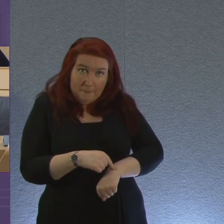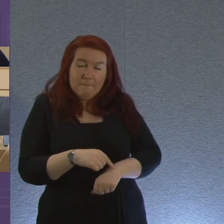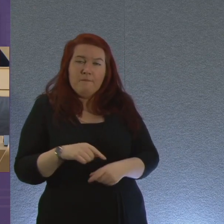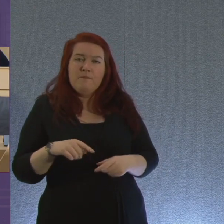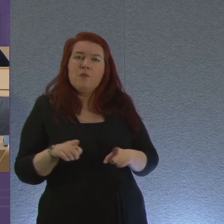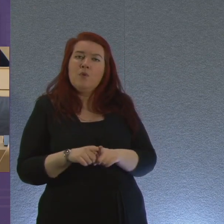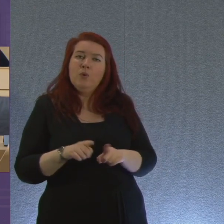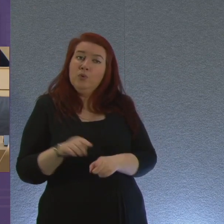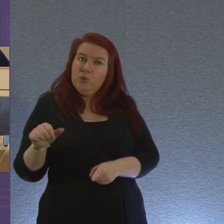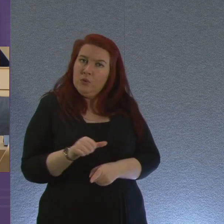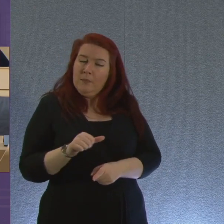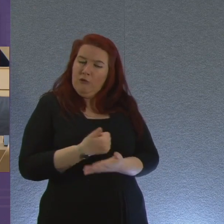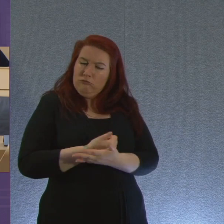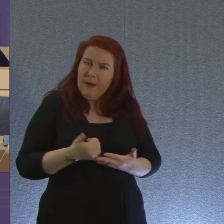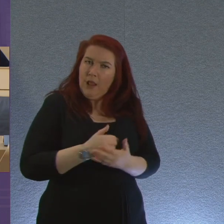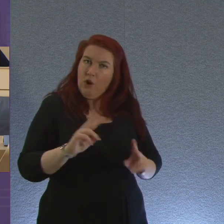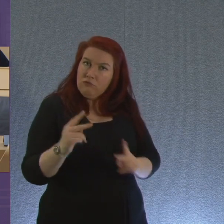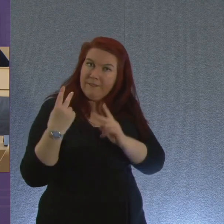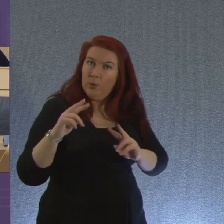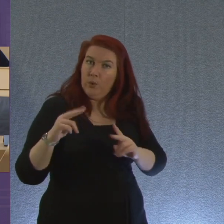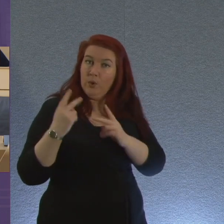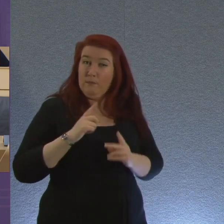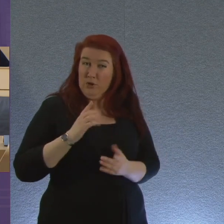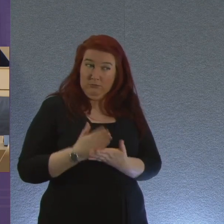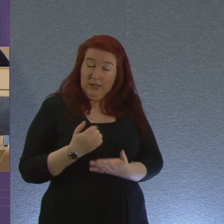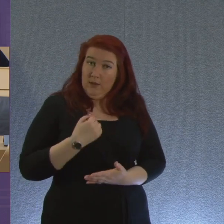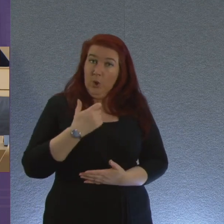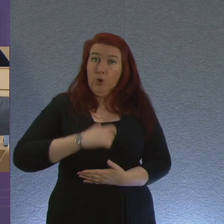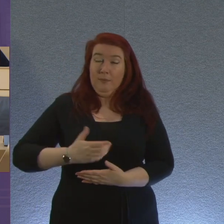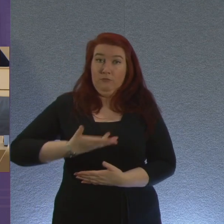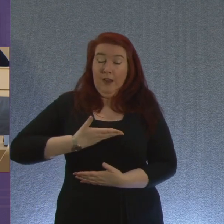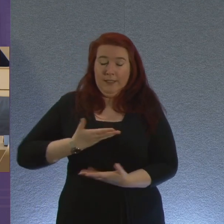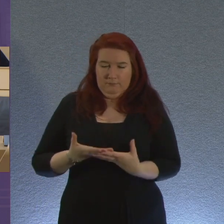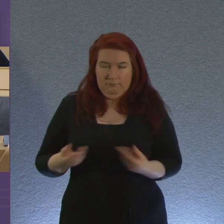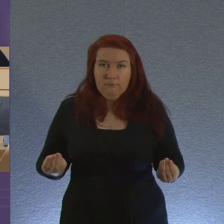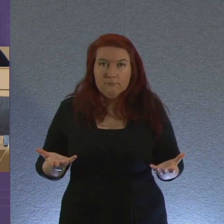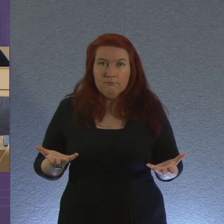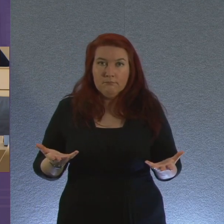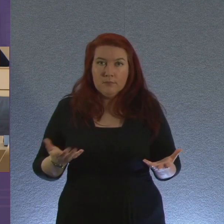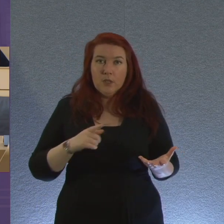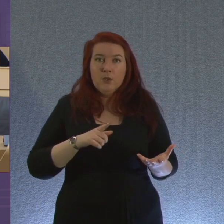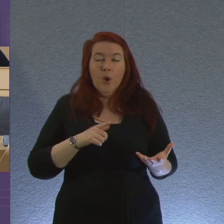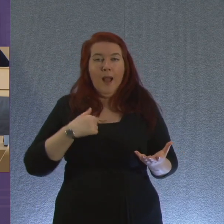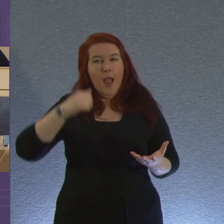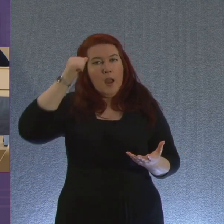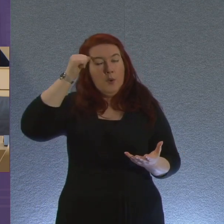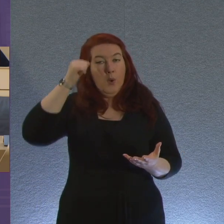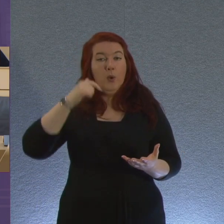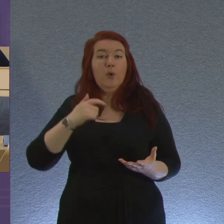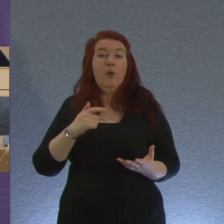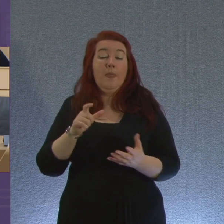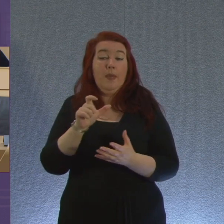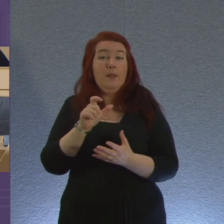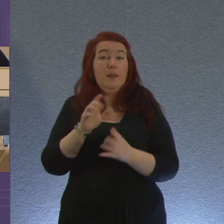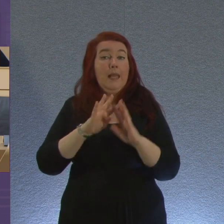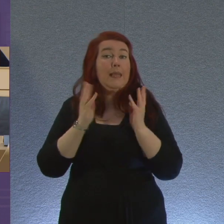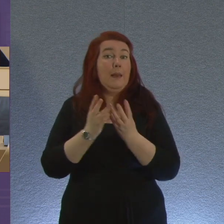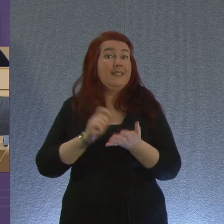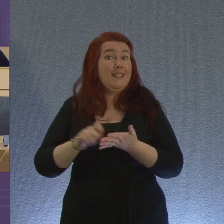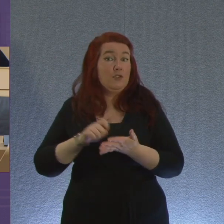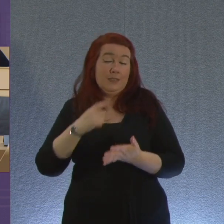to regular reviews. And I know that the Cabinet Secretary is proposing that